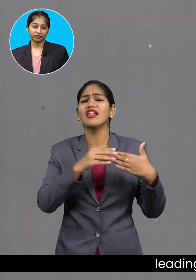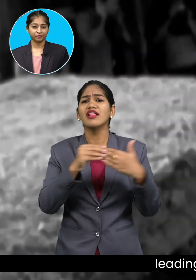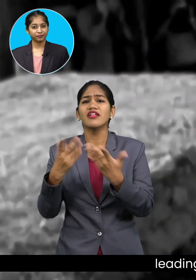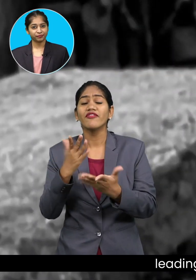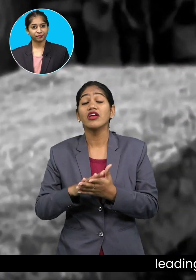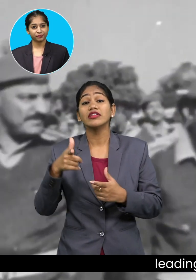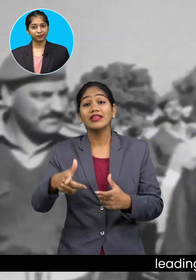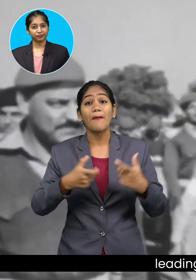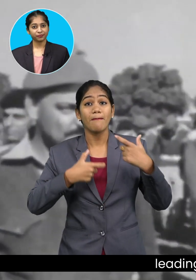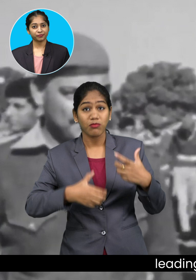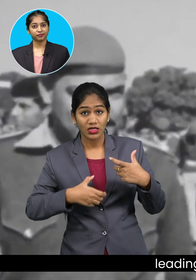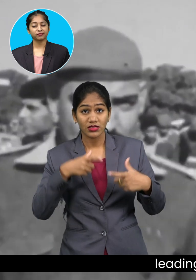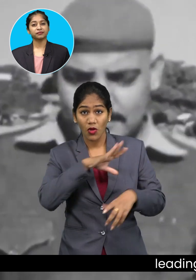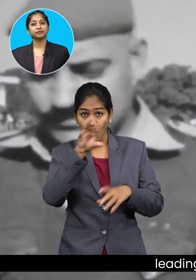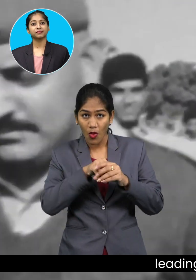repression.